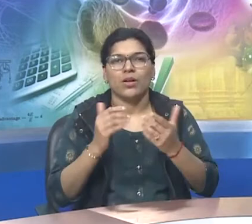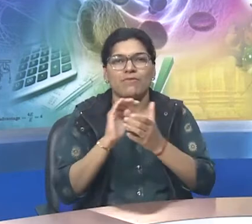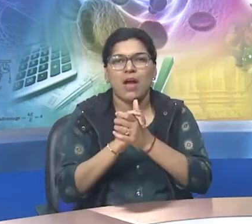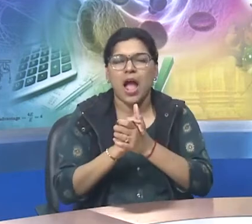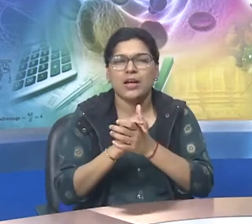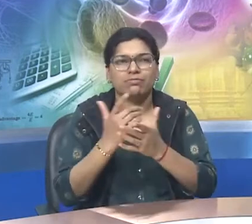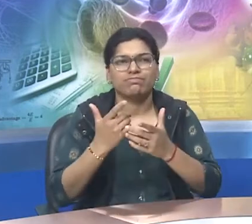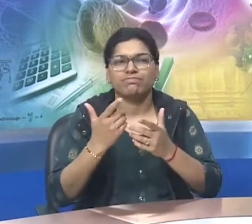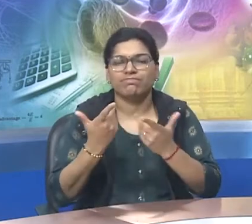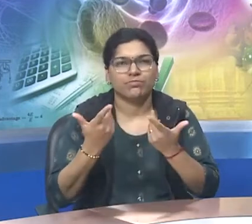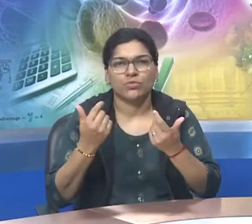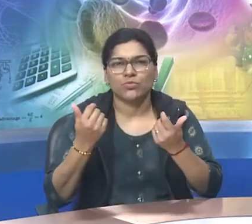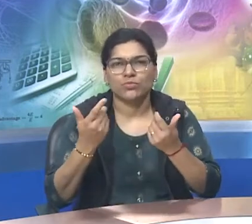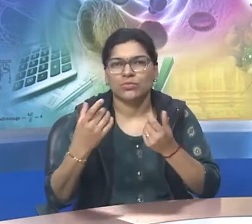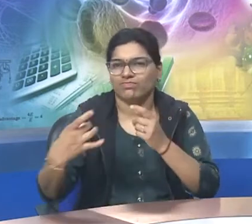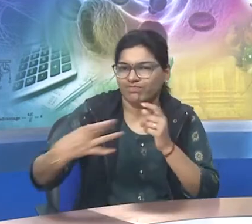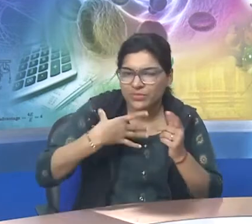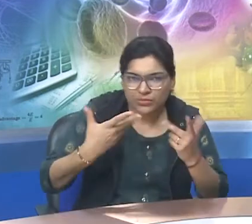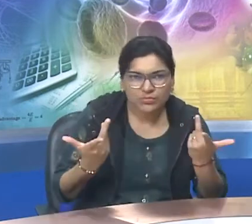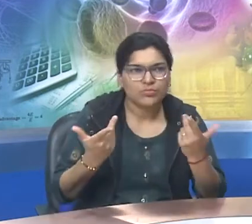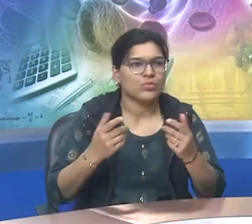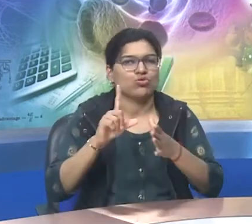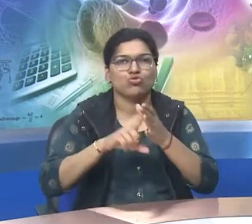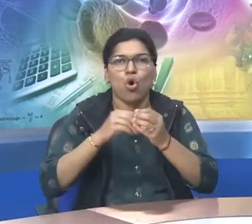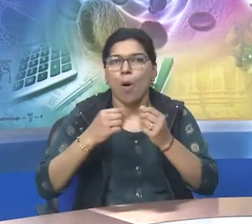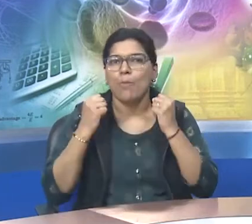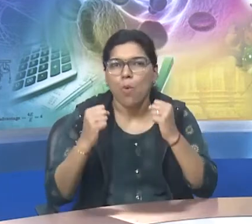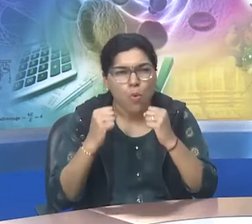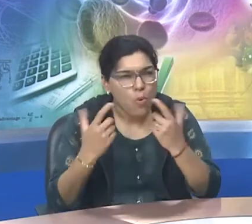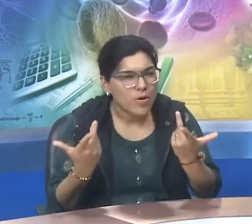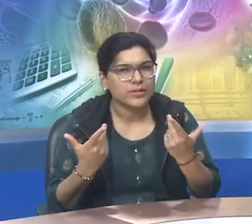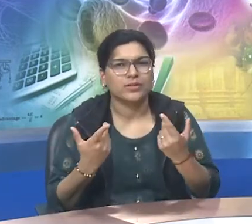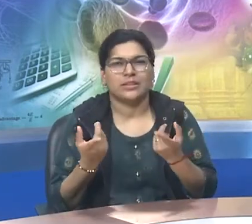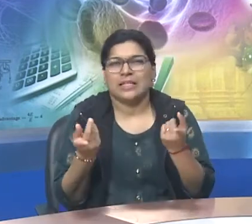Sometimes you don't show so many feelings, so many emotions.